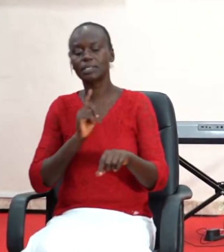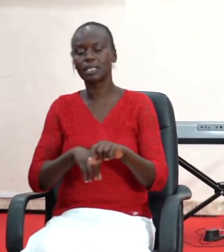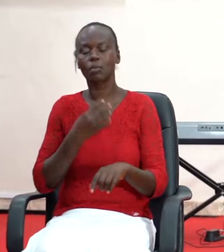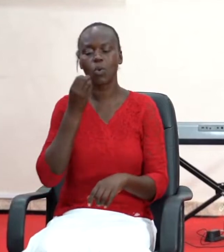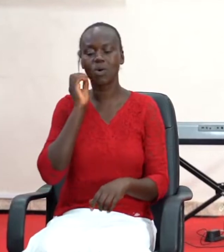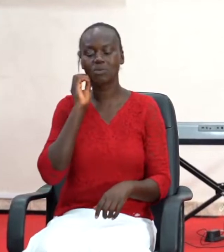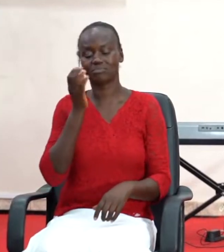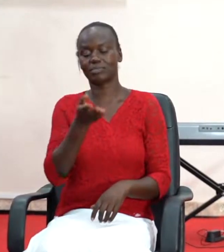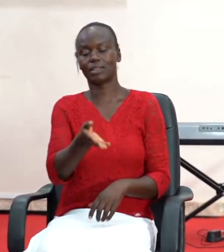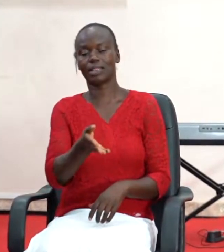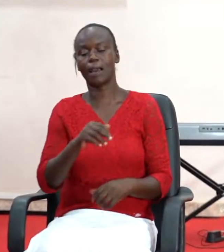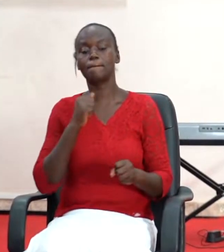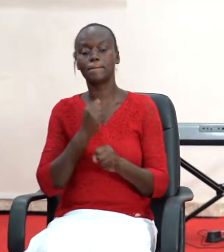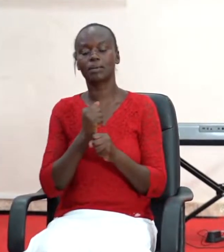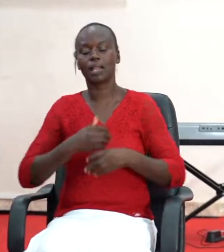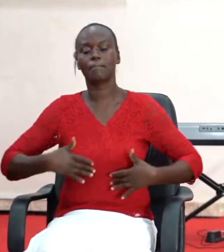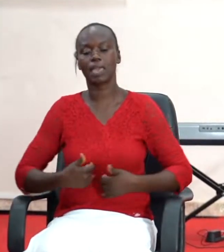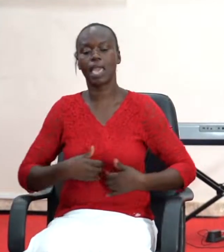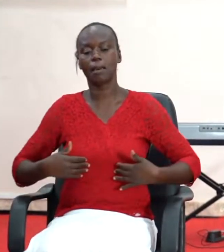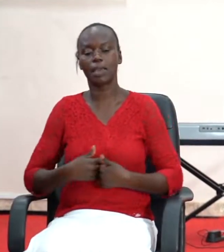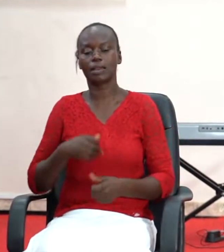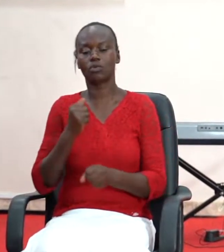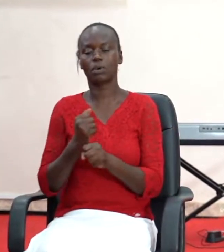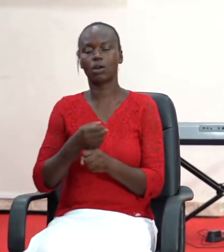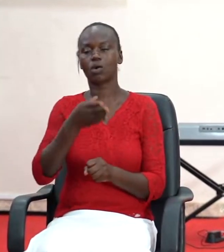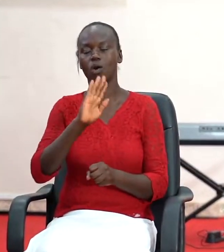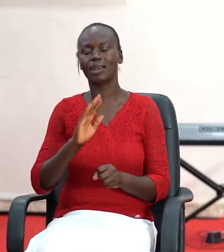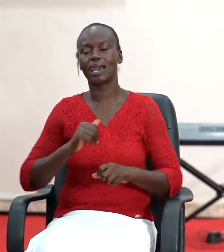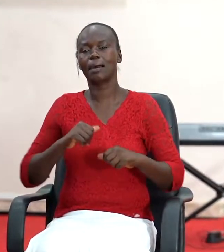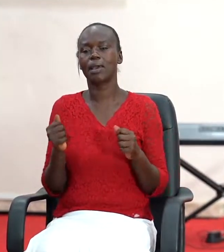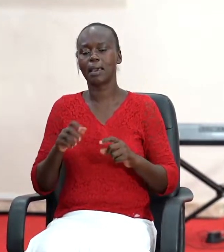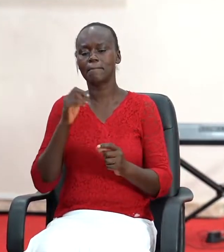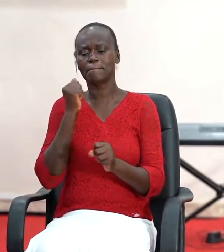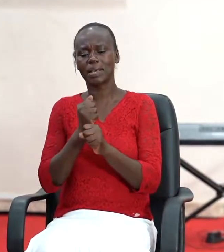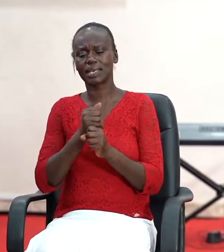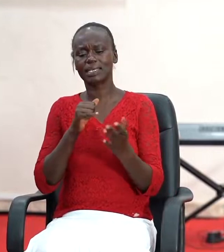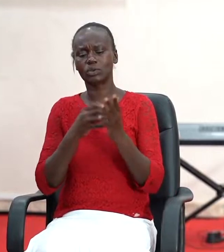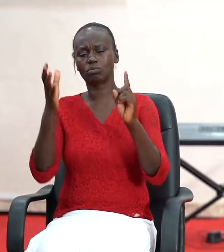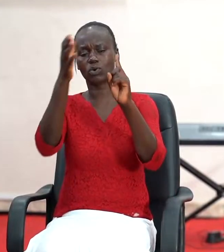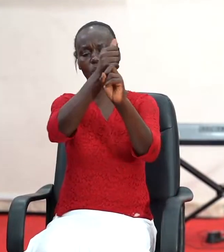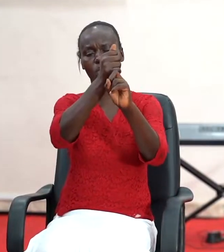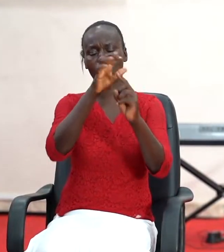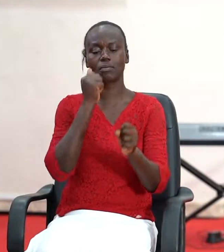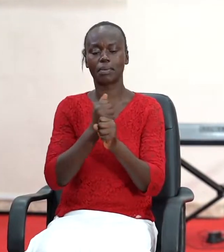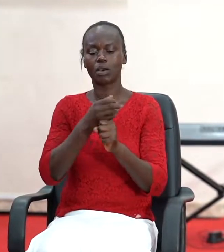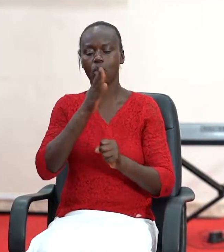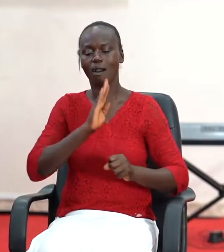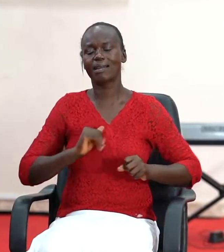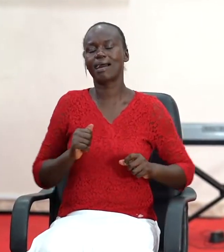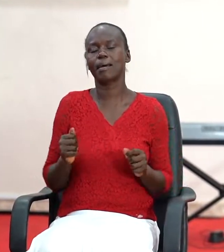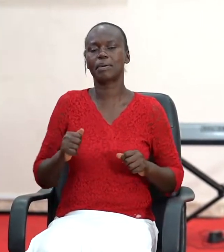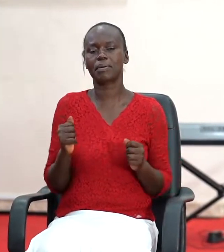make it a habit to please God. You can make it your goal to please God. Now, mali tumesoma kwa